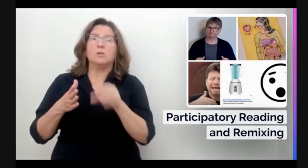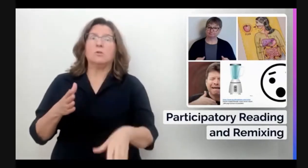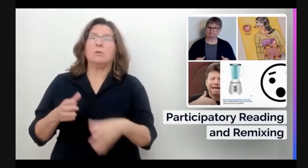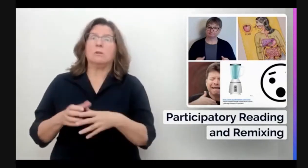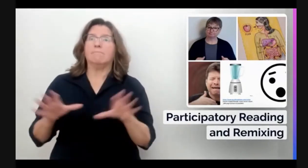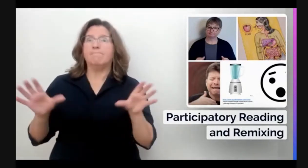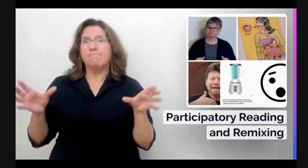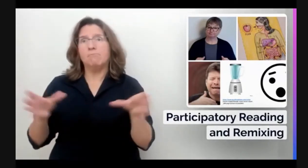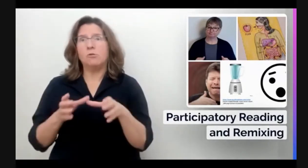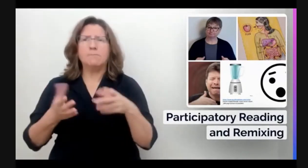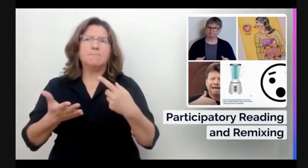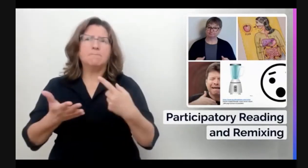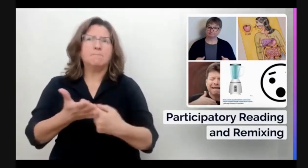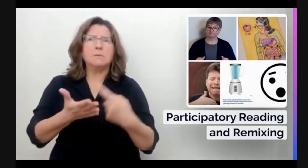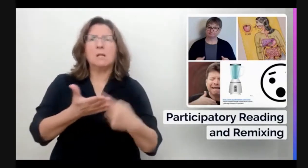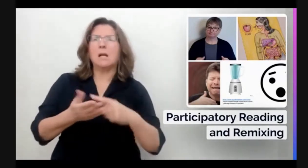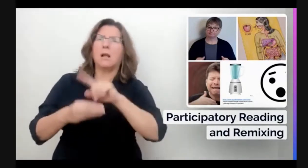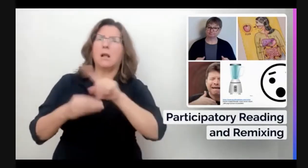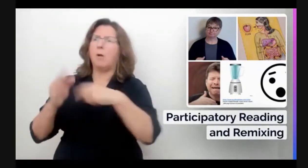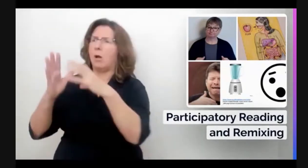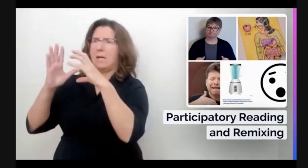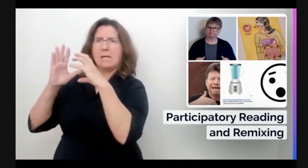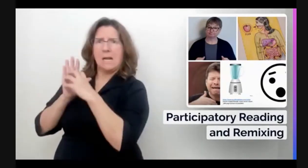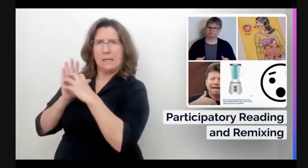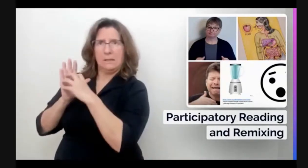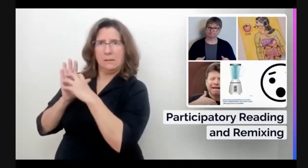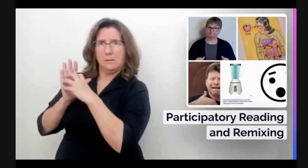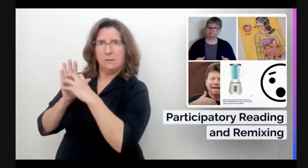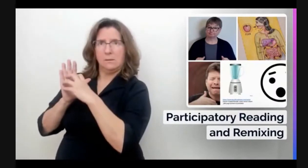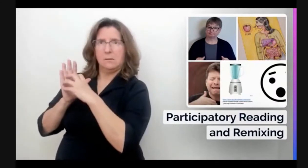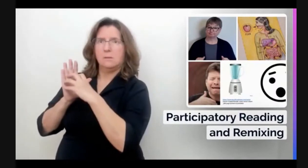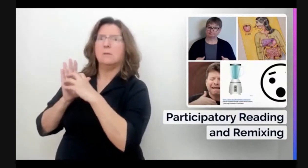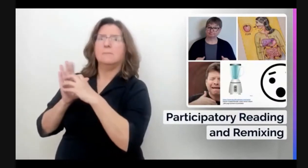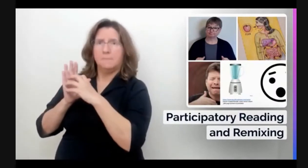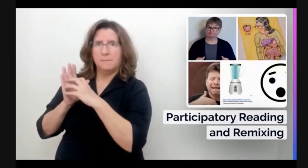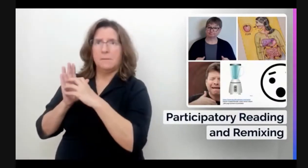The group of deaf learners can start with a text